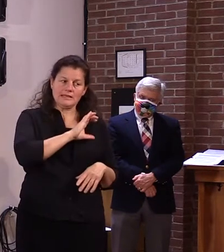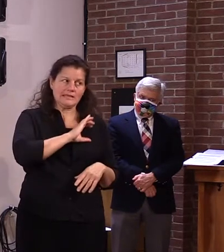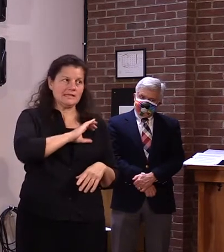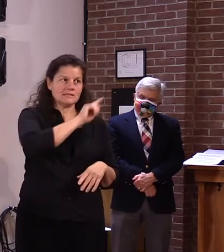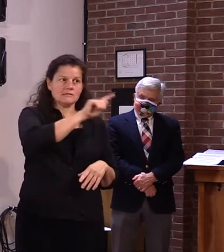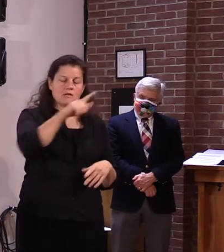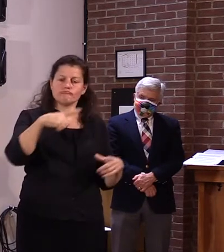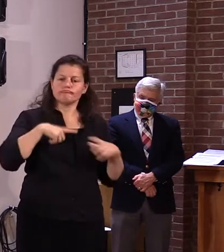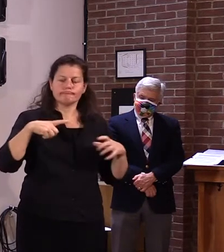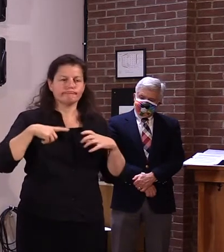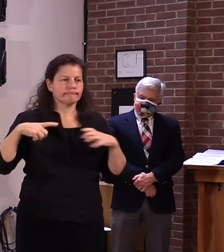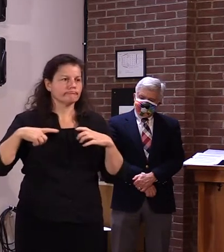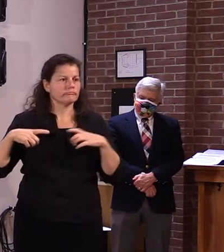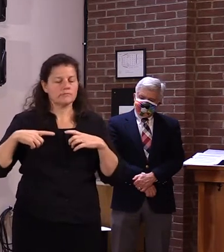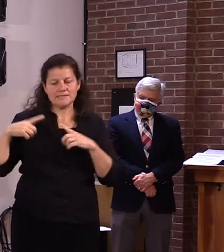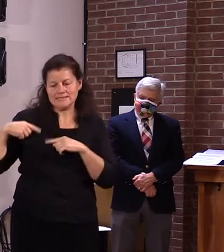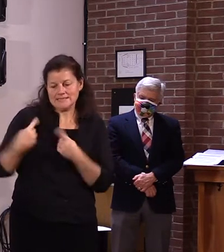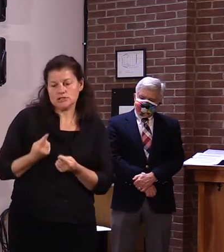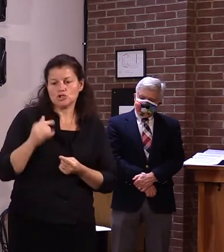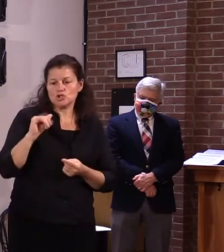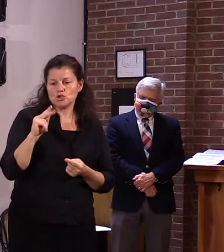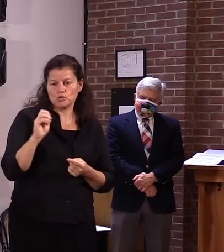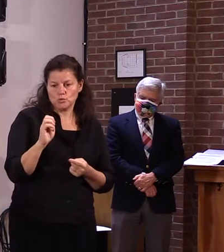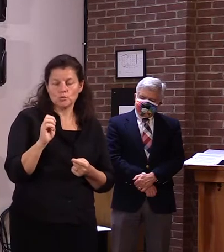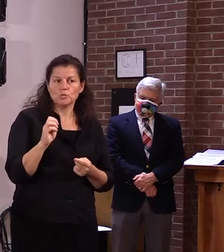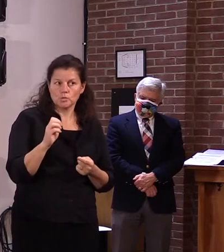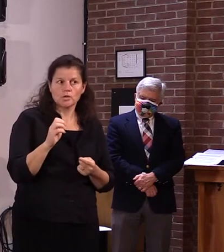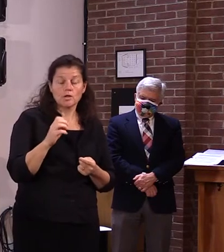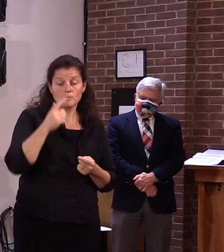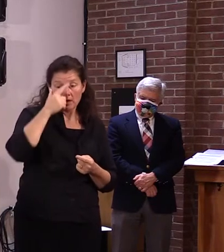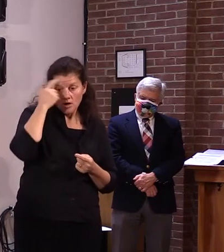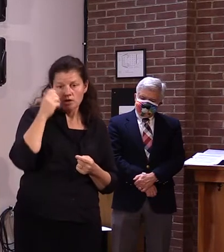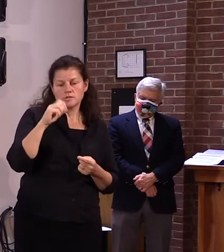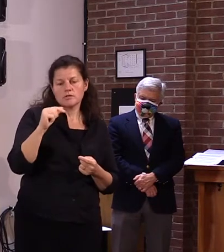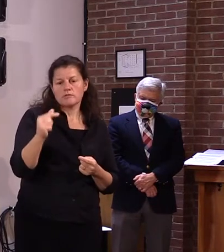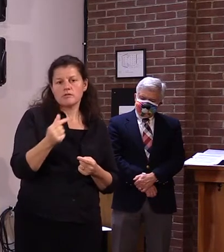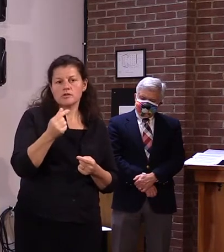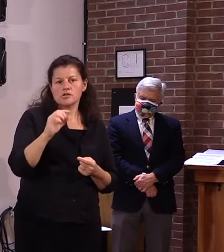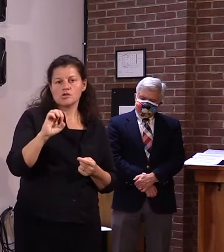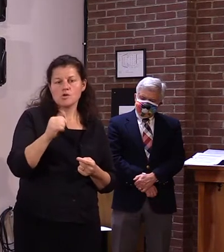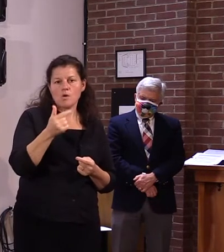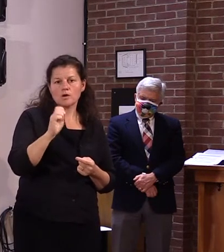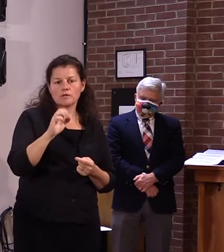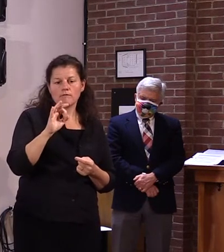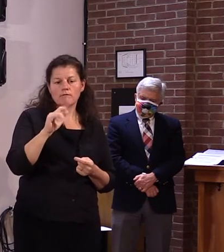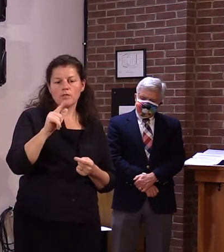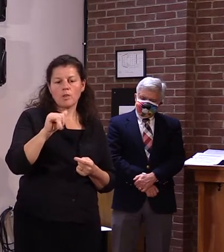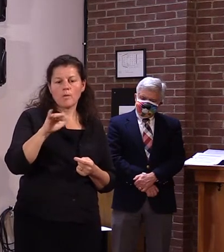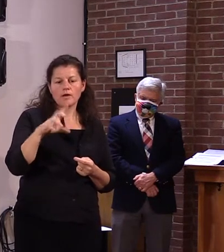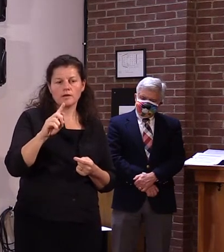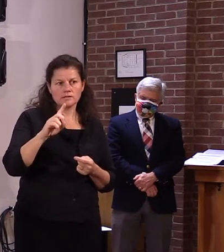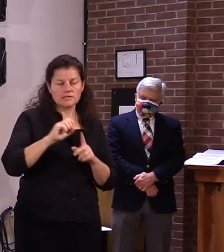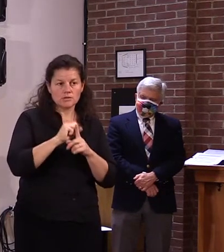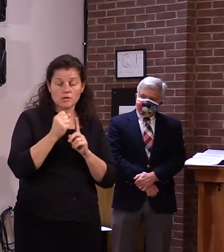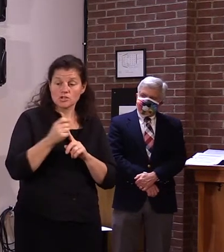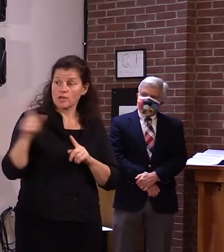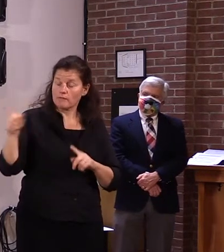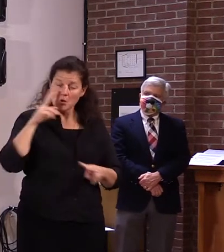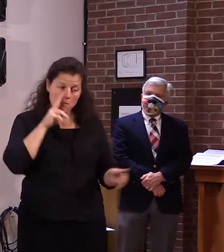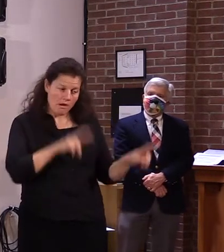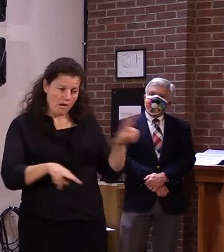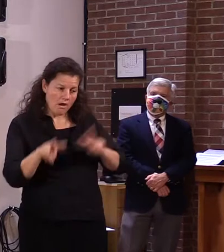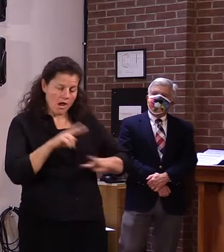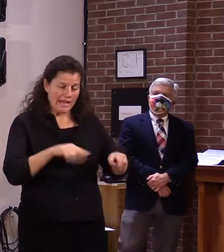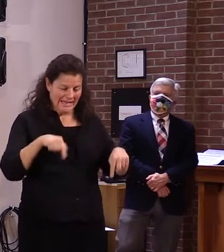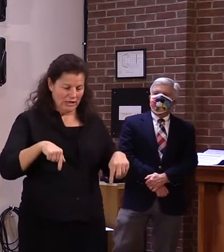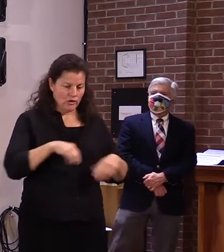it having to do stemming from the George Floyd situation. Have you been evaluating the rate of police officer